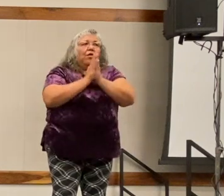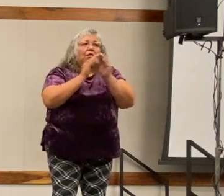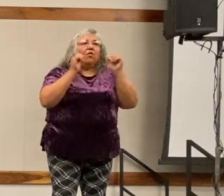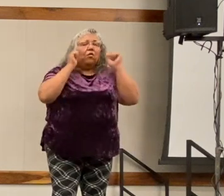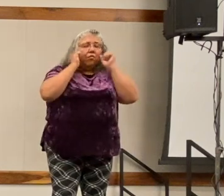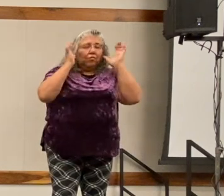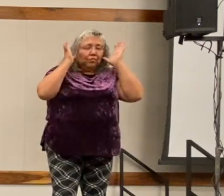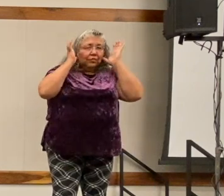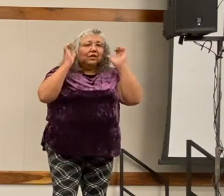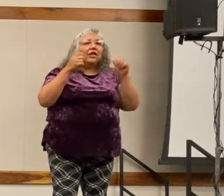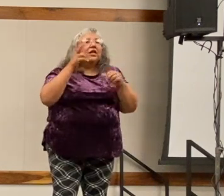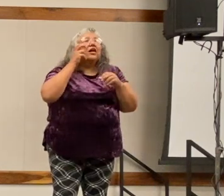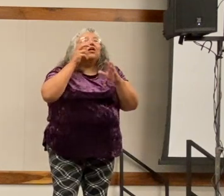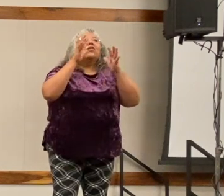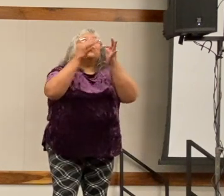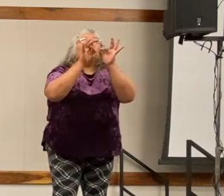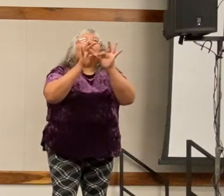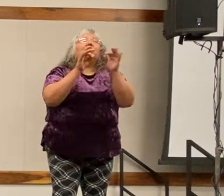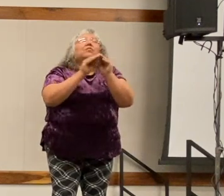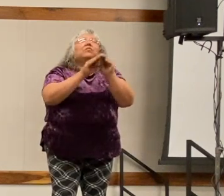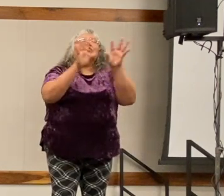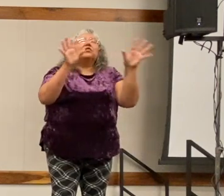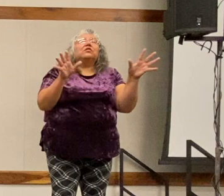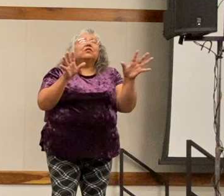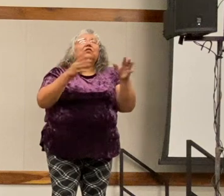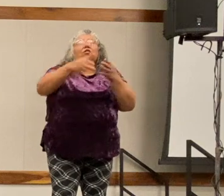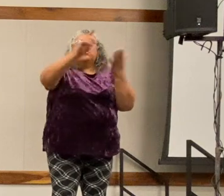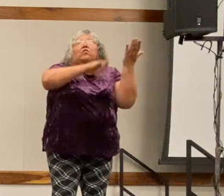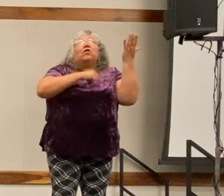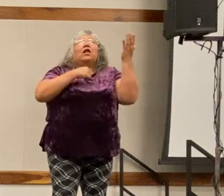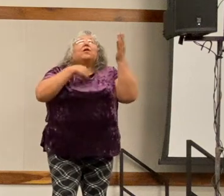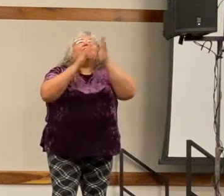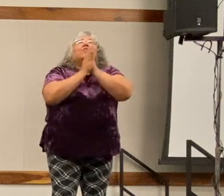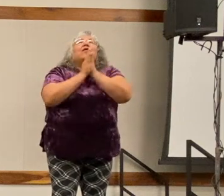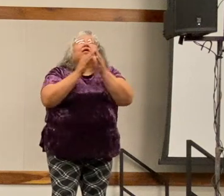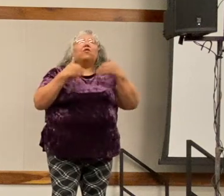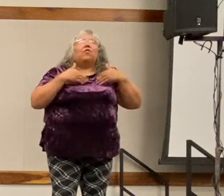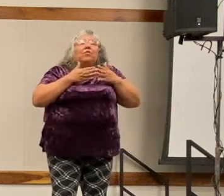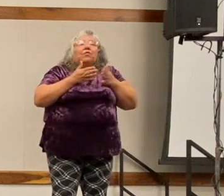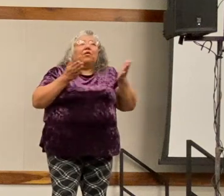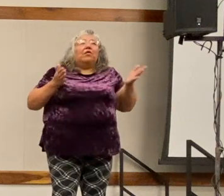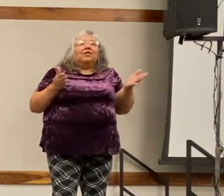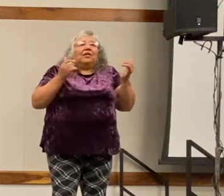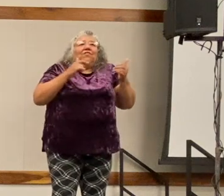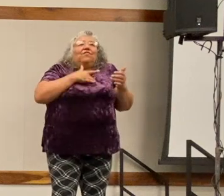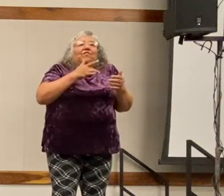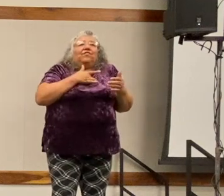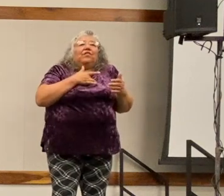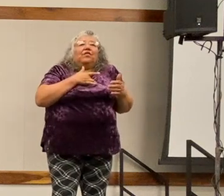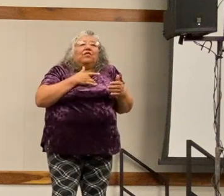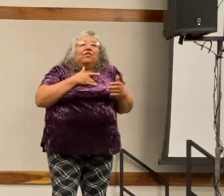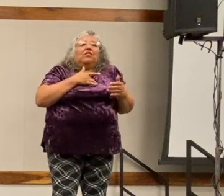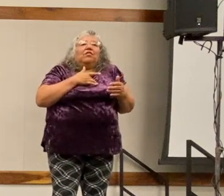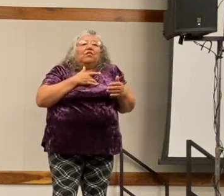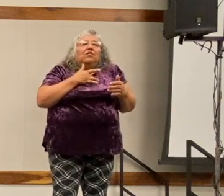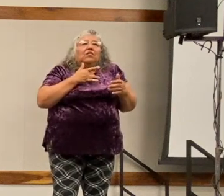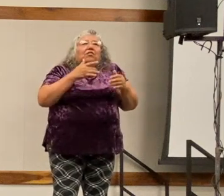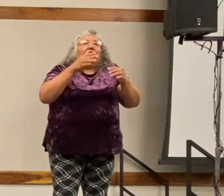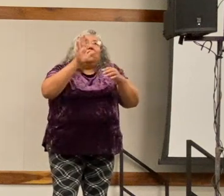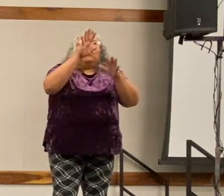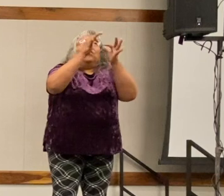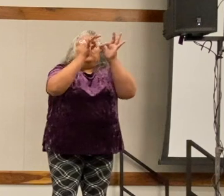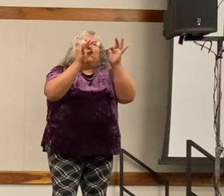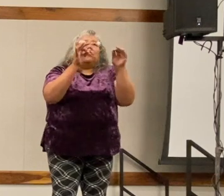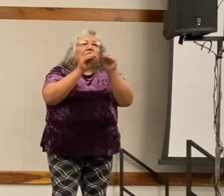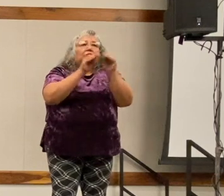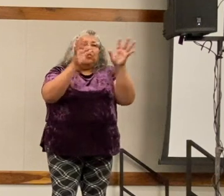up our ears so we can hear your word more clearly. And Lord, I pray you'd open up our hearts so we can feel your word more clearly. God, we